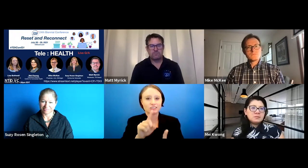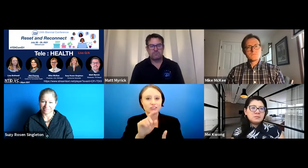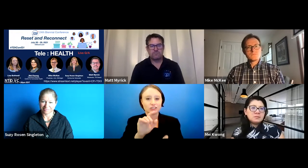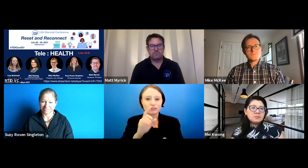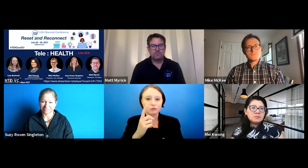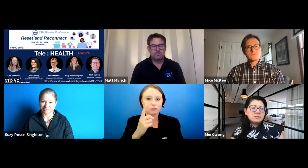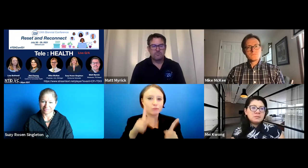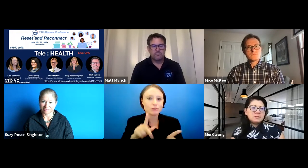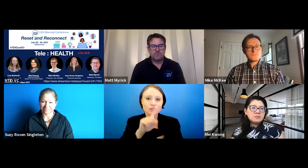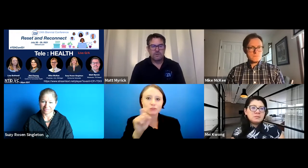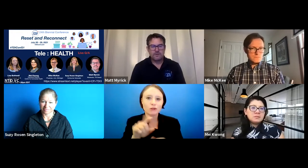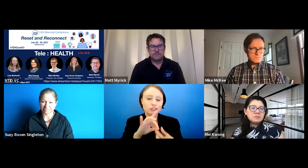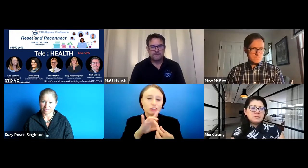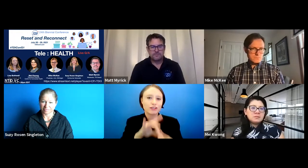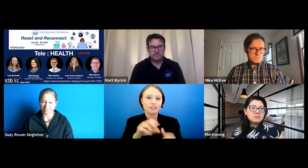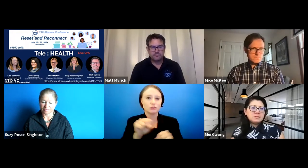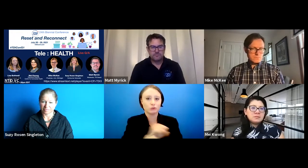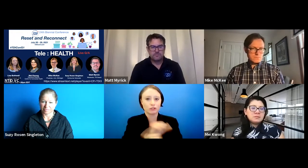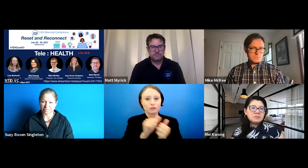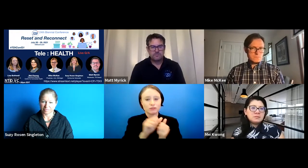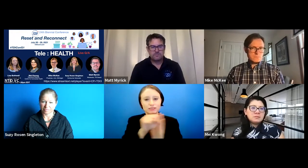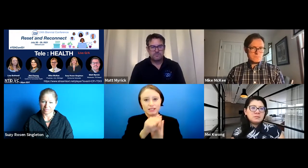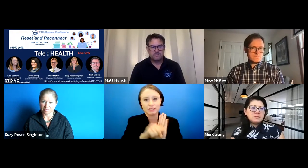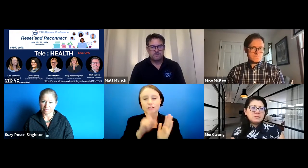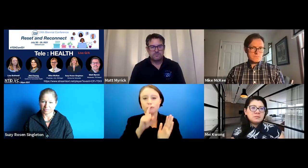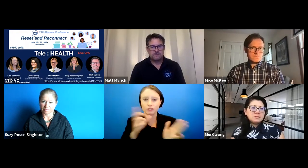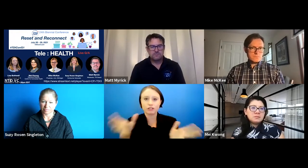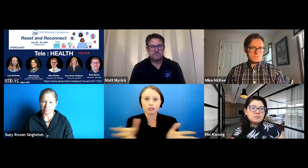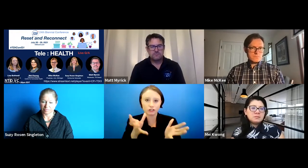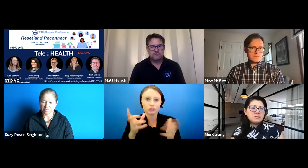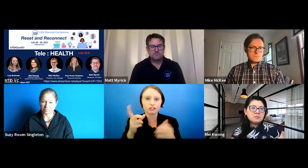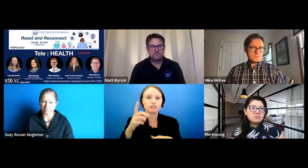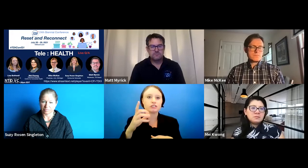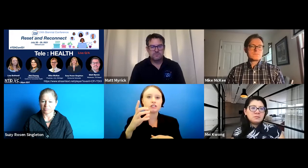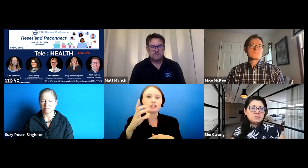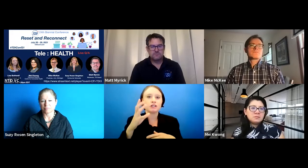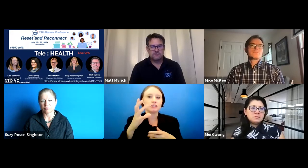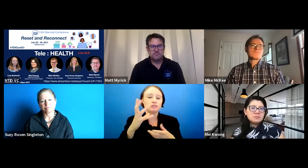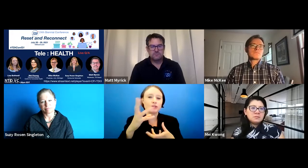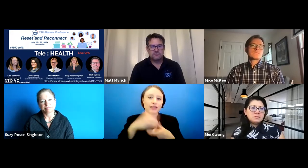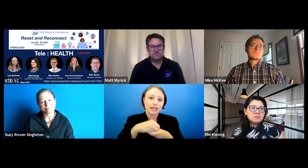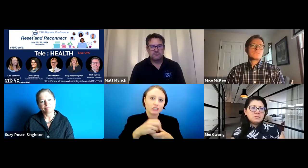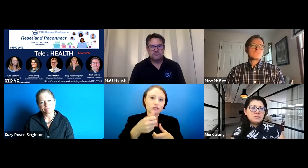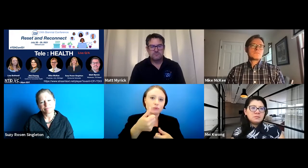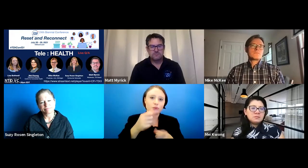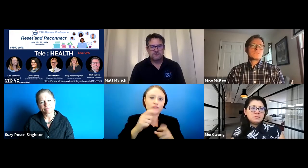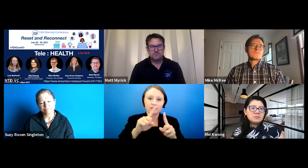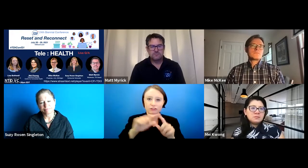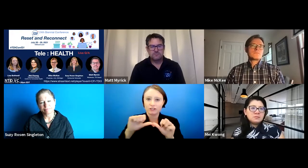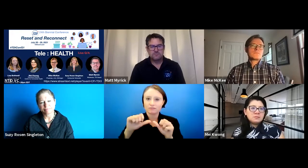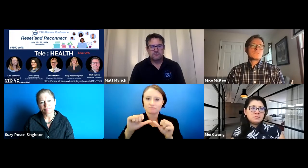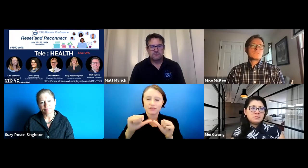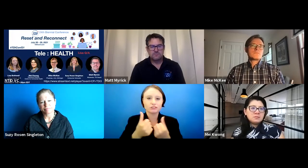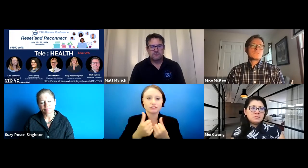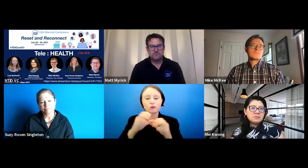And I want to circle back to an answer that one of our panelists, they talked about working with states. I want